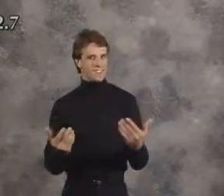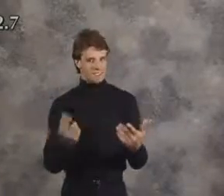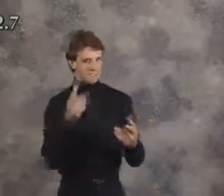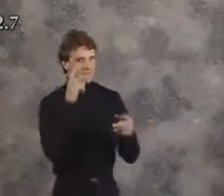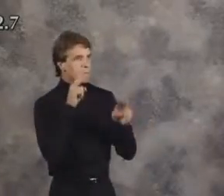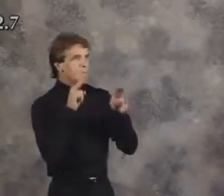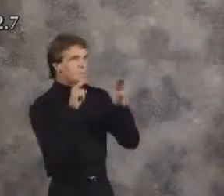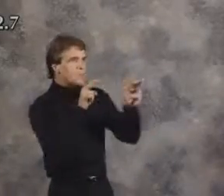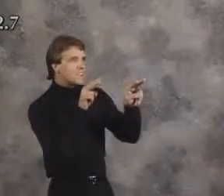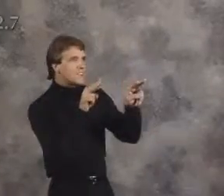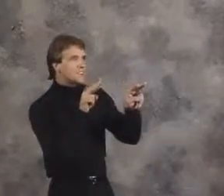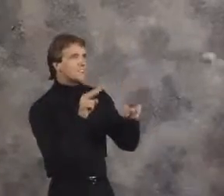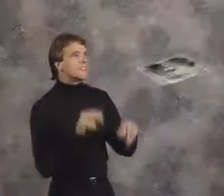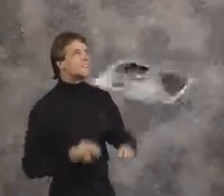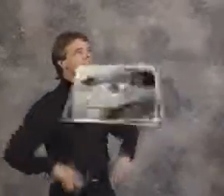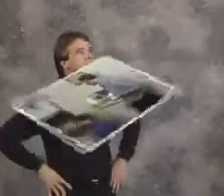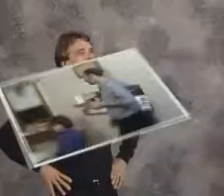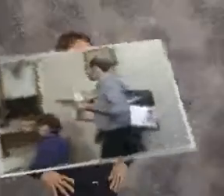Now, let's watch.